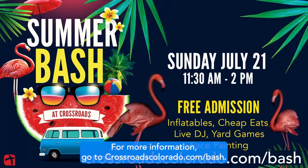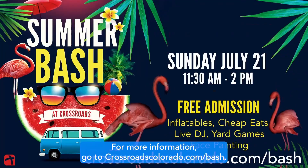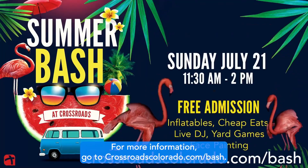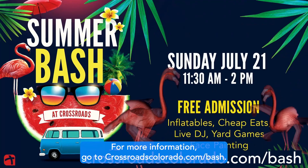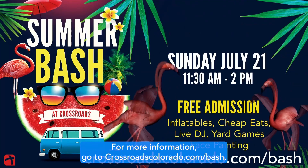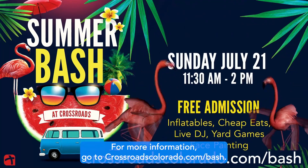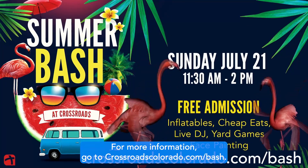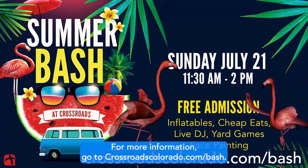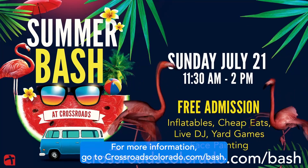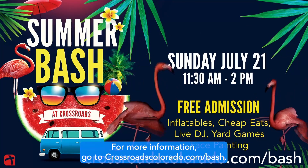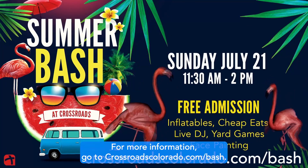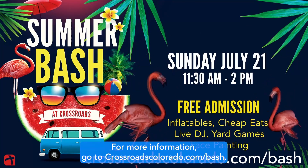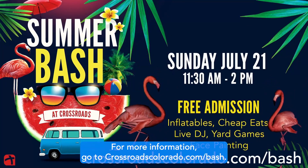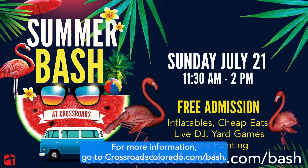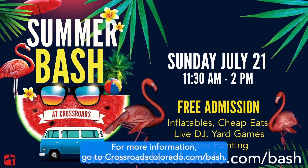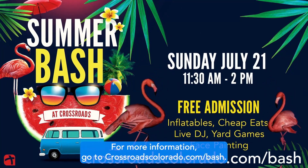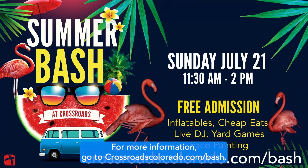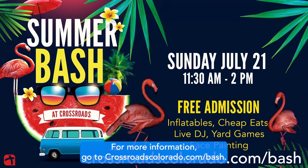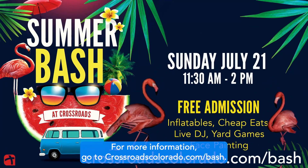to